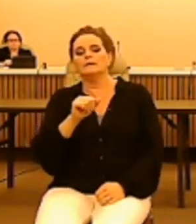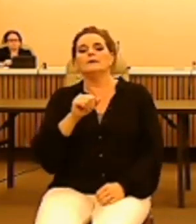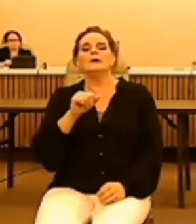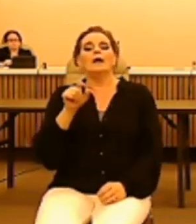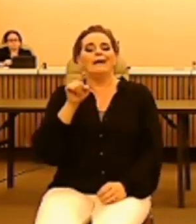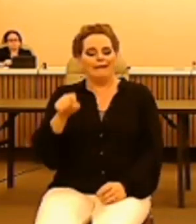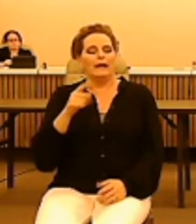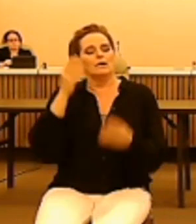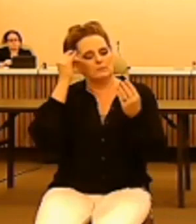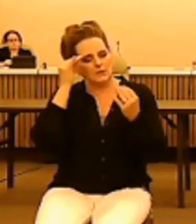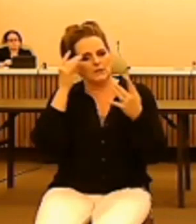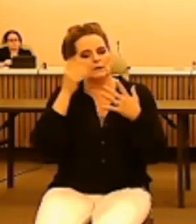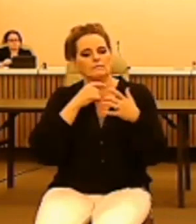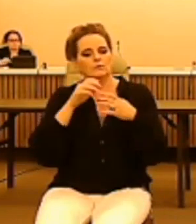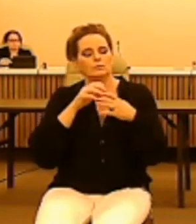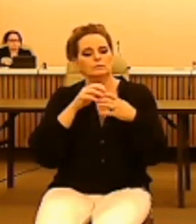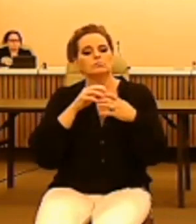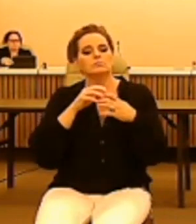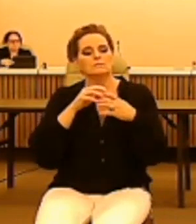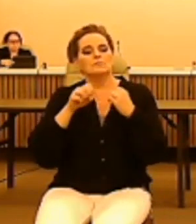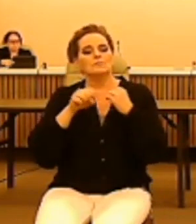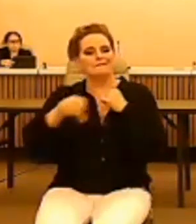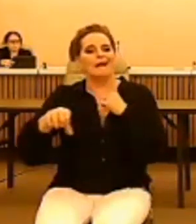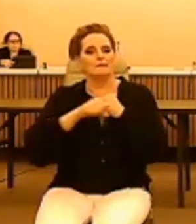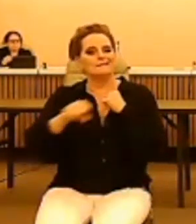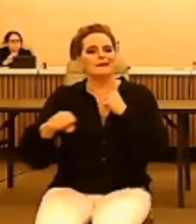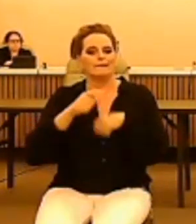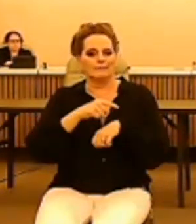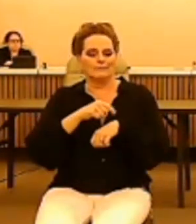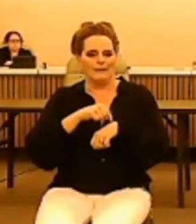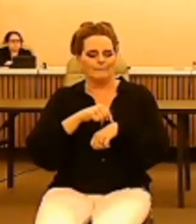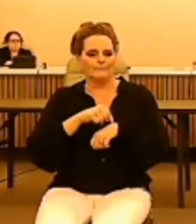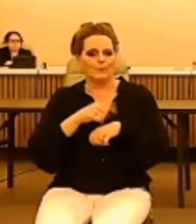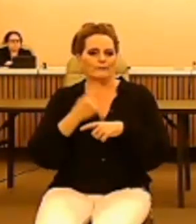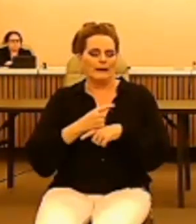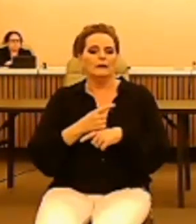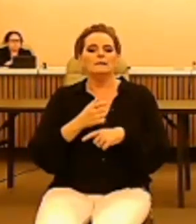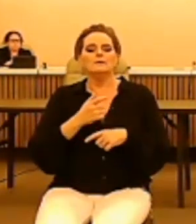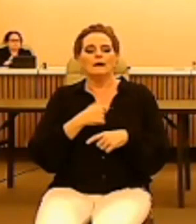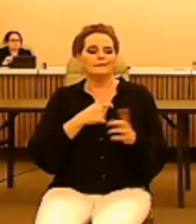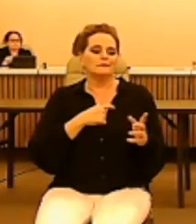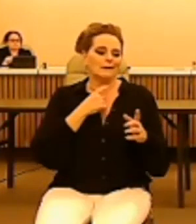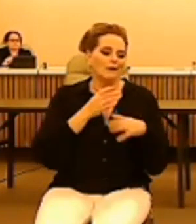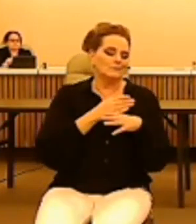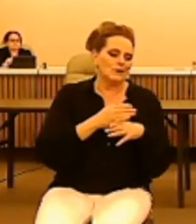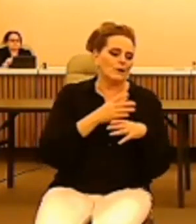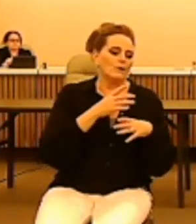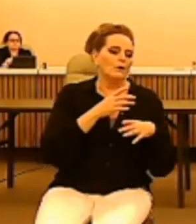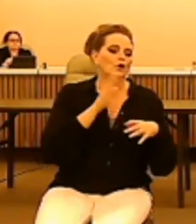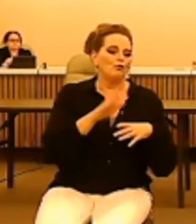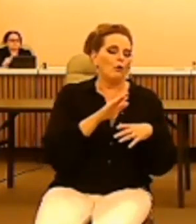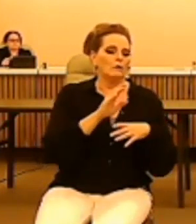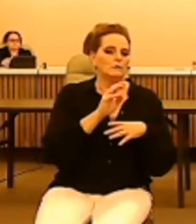is considering extending it. I did hear from one of them who said, can I share your letter with